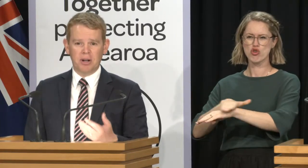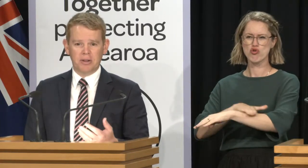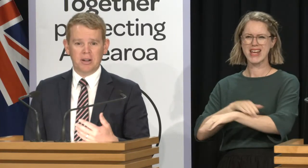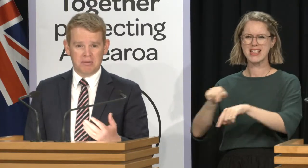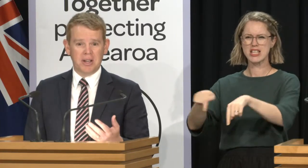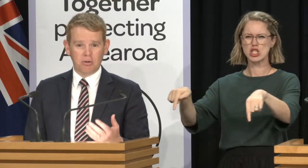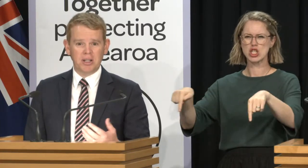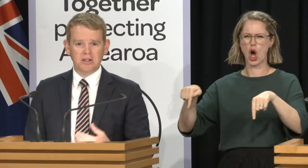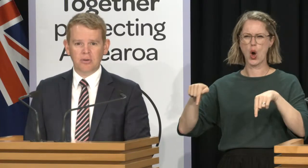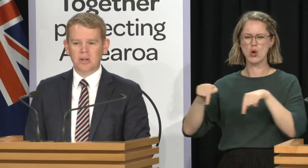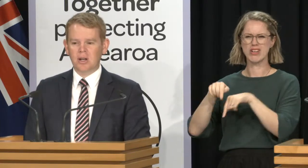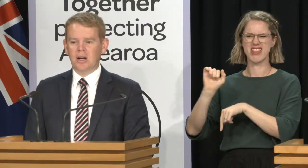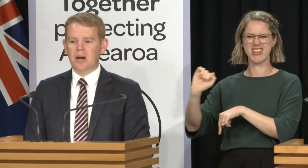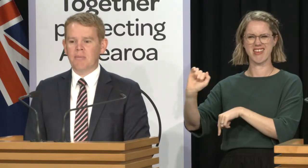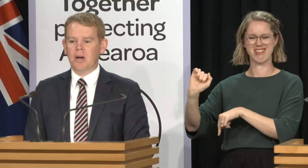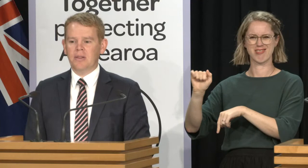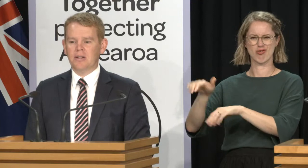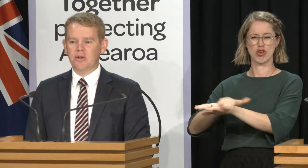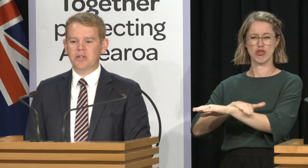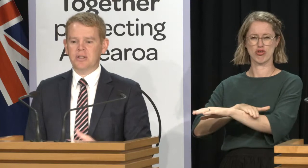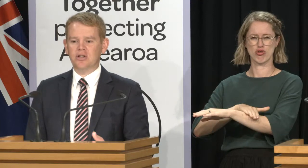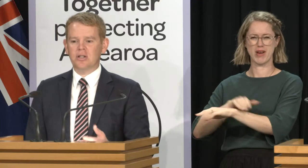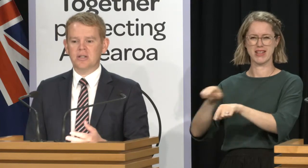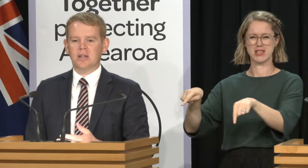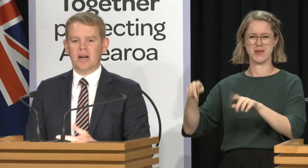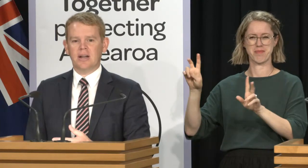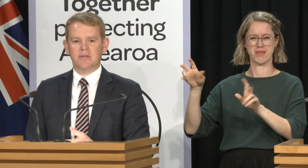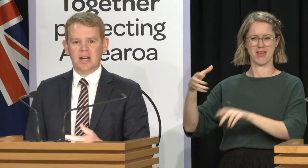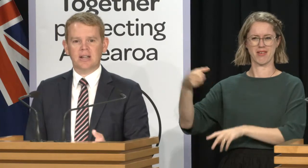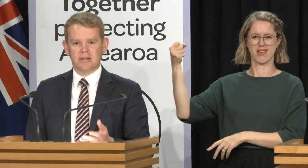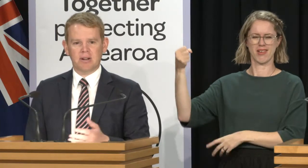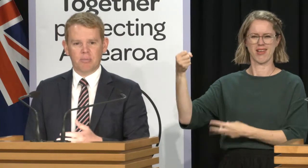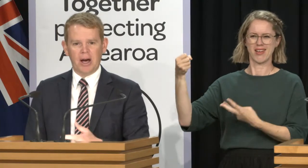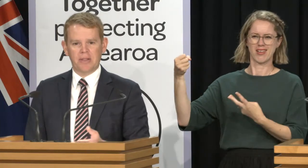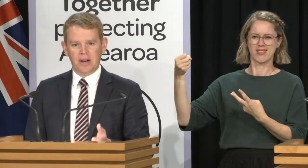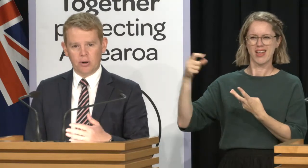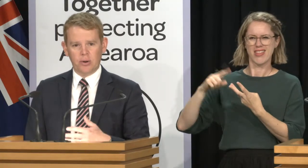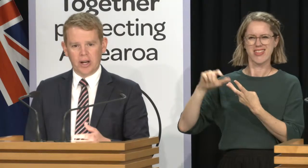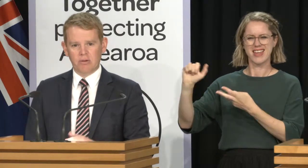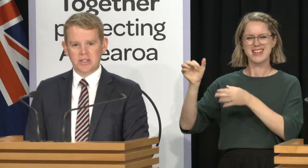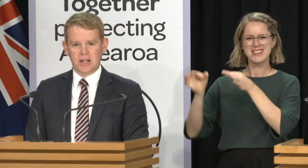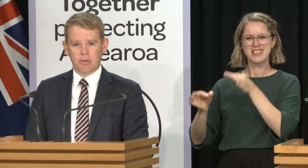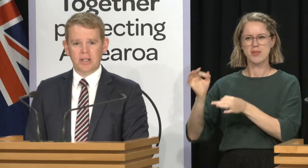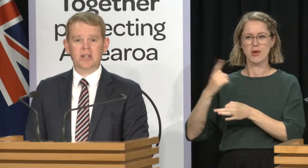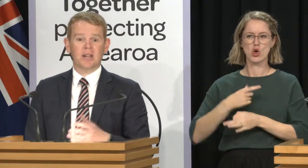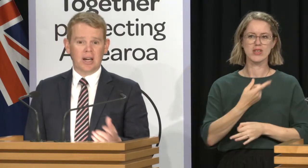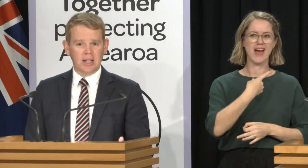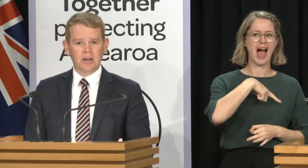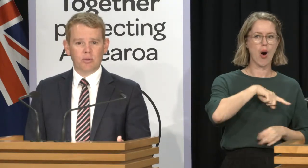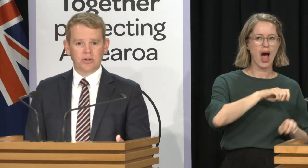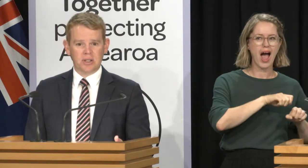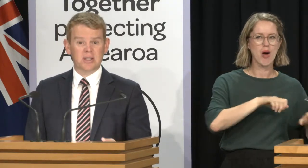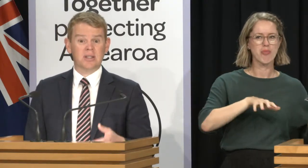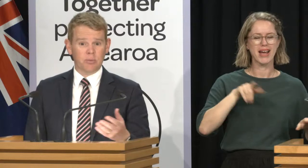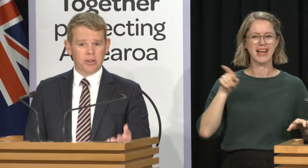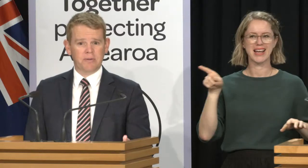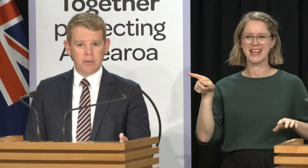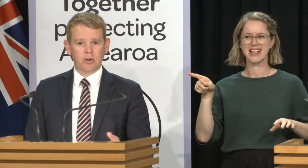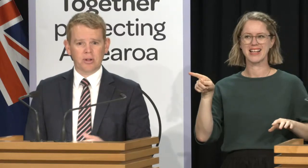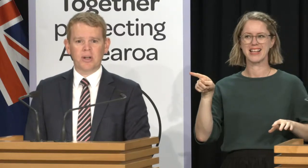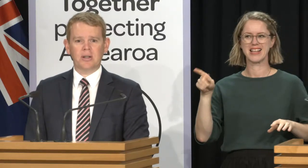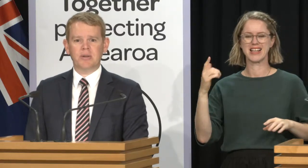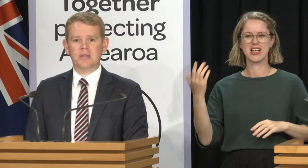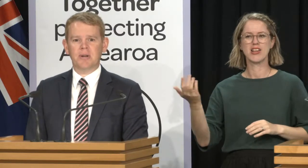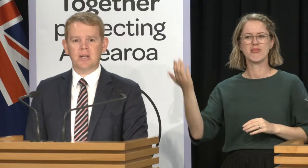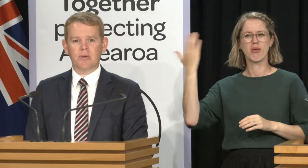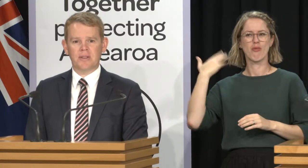or their green zone, and the various decisions that they have taken about that following our recent outbreaks, again, wasn't consistent with the